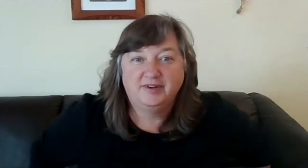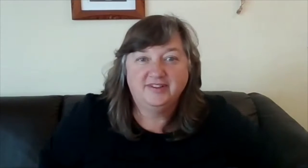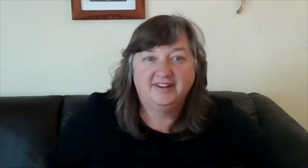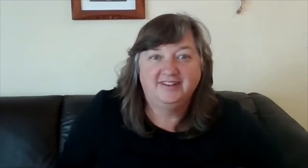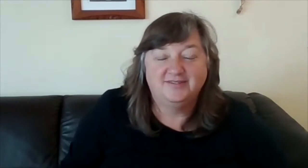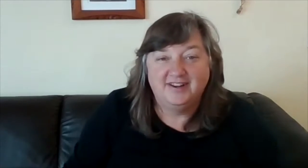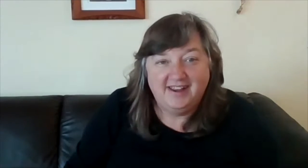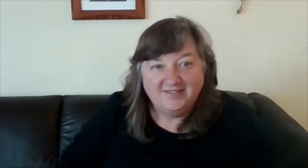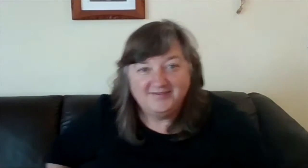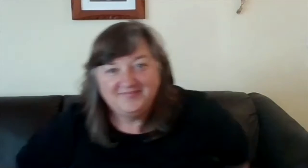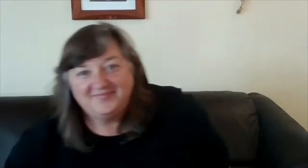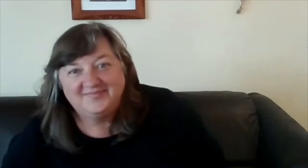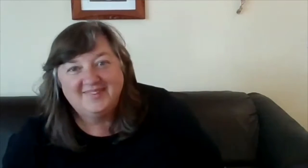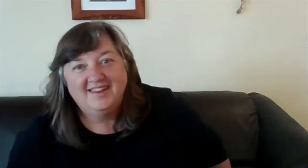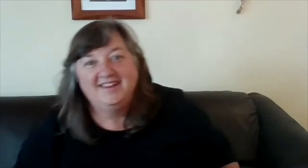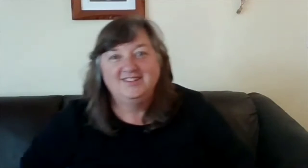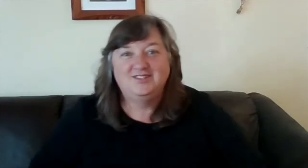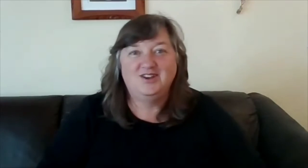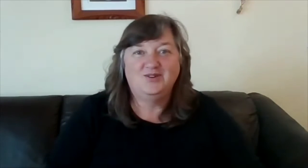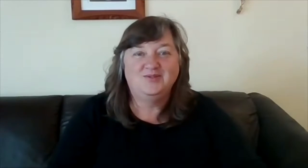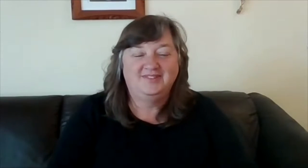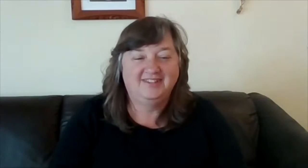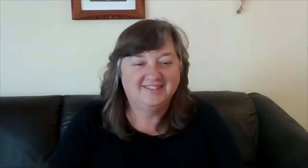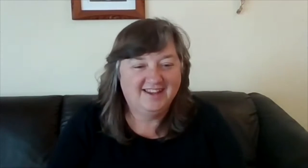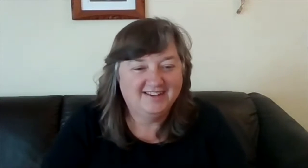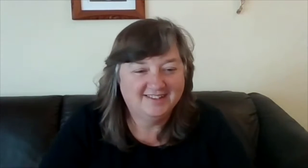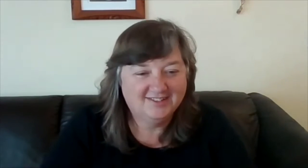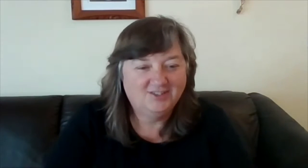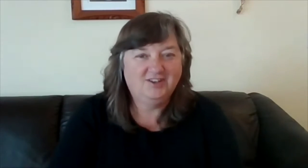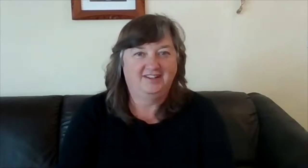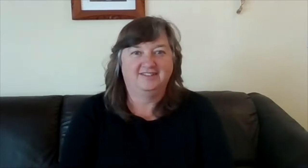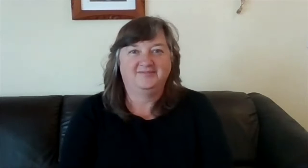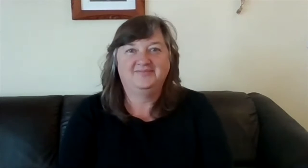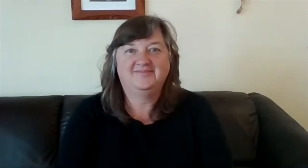that it is right now. So let's get started.